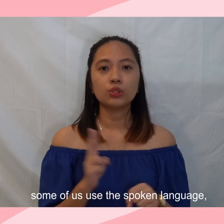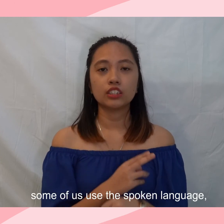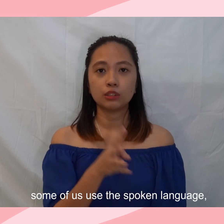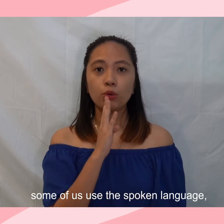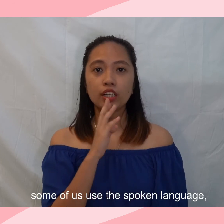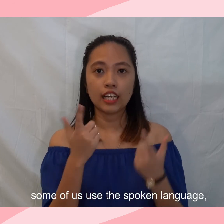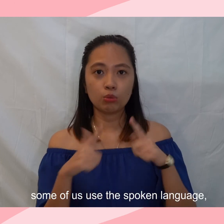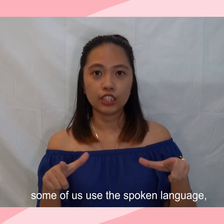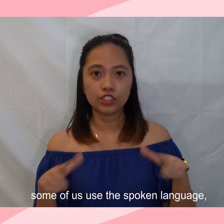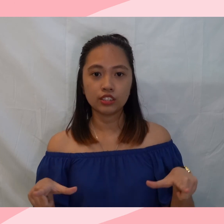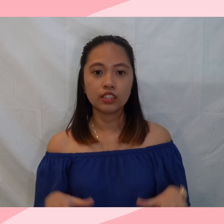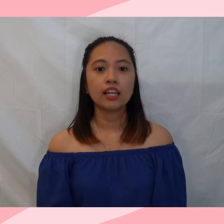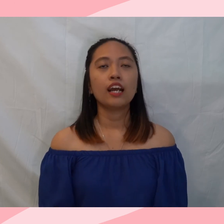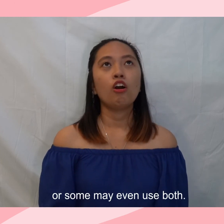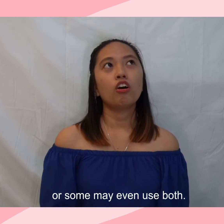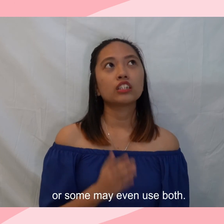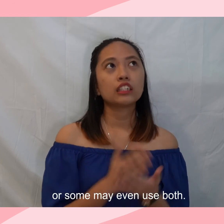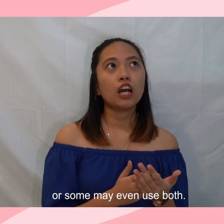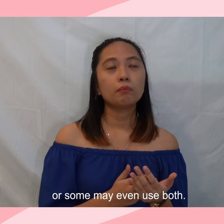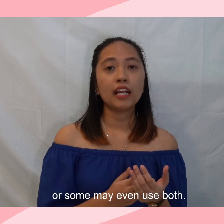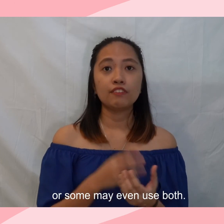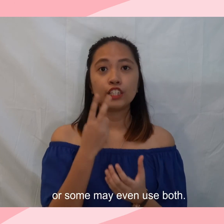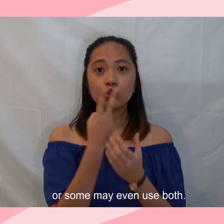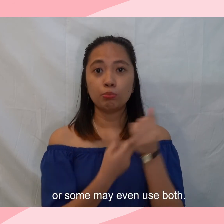the spoken language, or some may even use both.